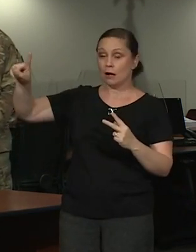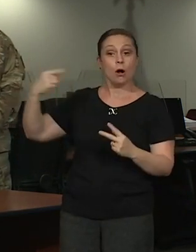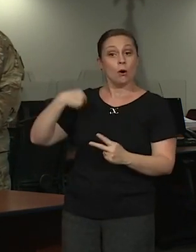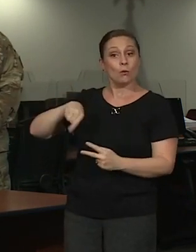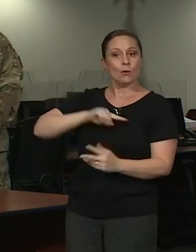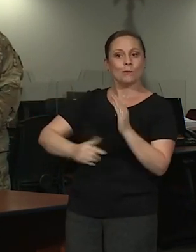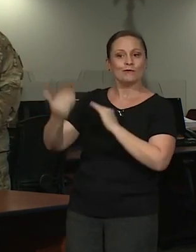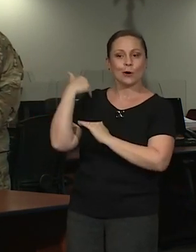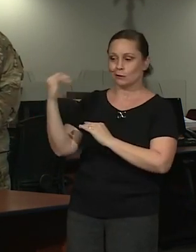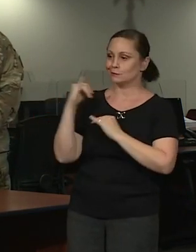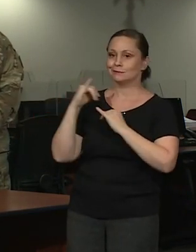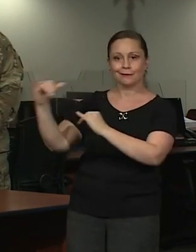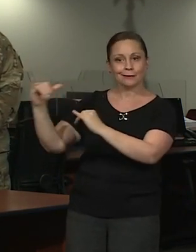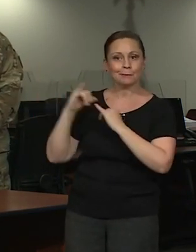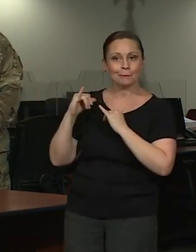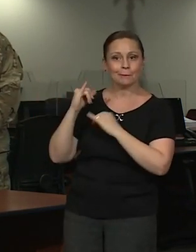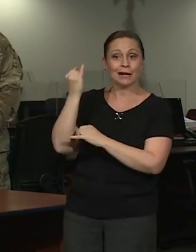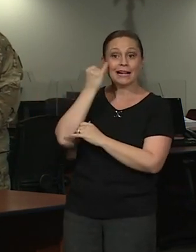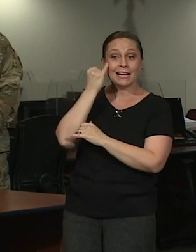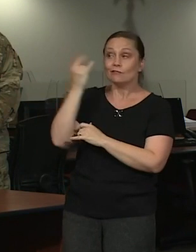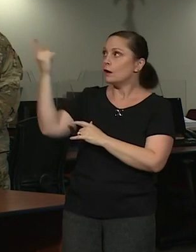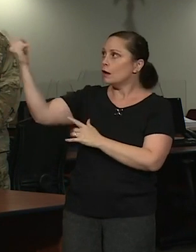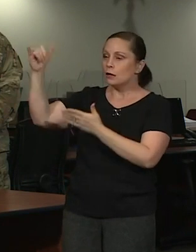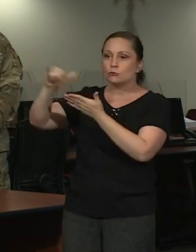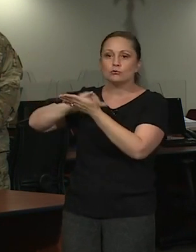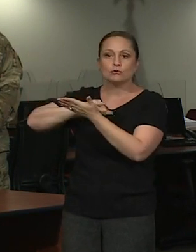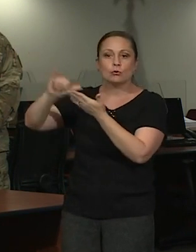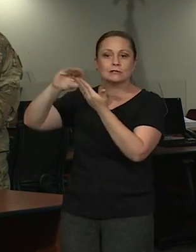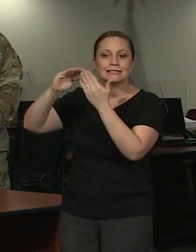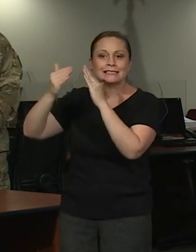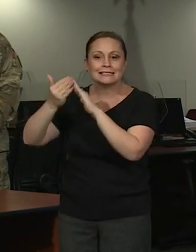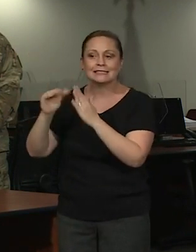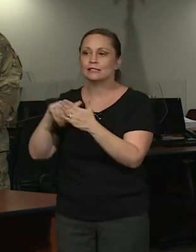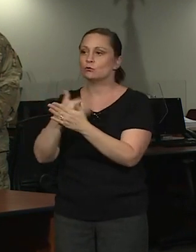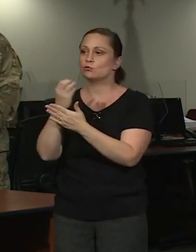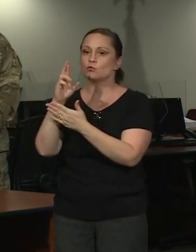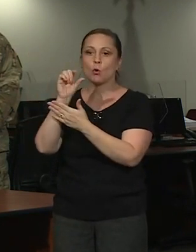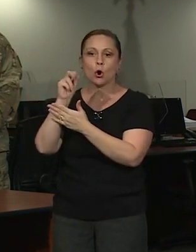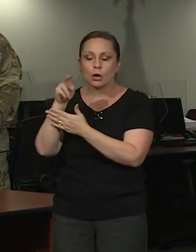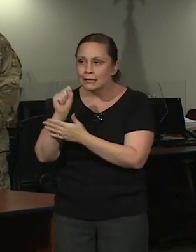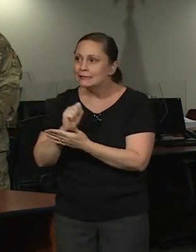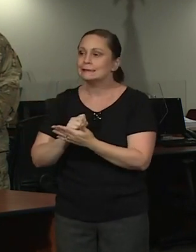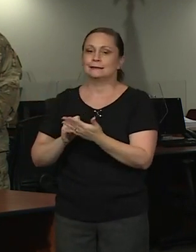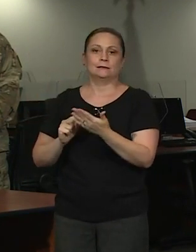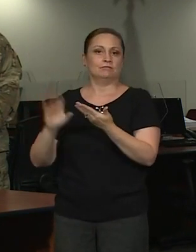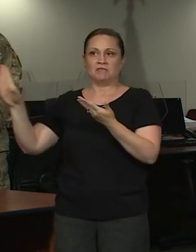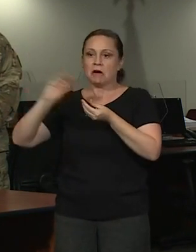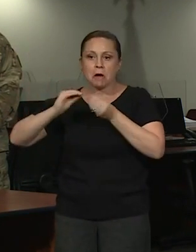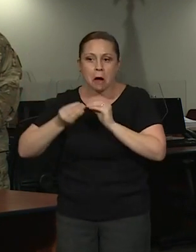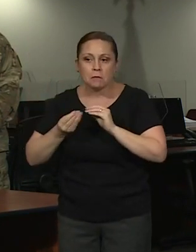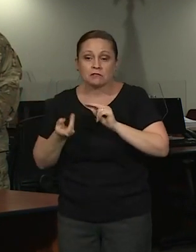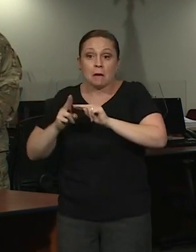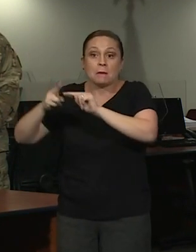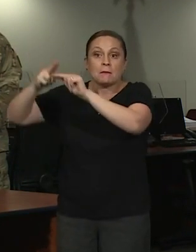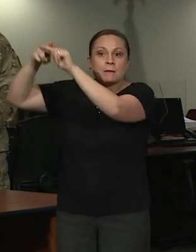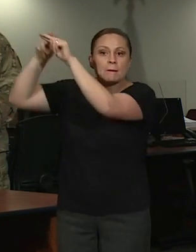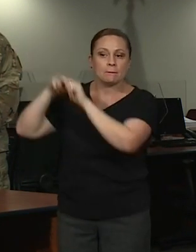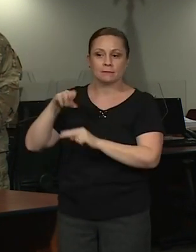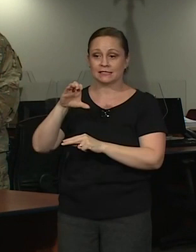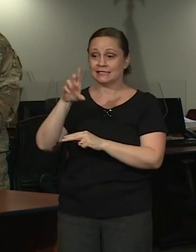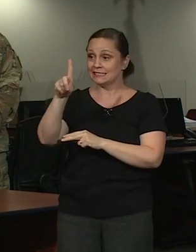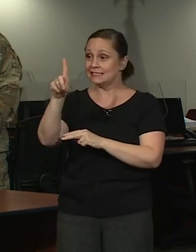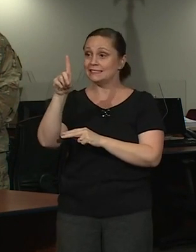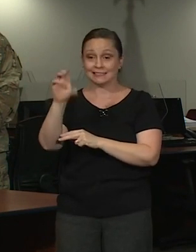Jersey, Connecticut, and the city of New Orleans was spiking high, so high that the CDC, the Centers for